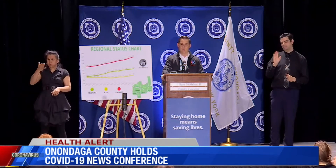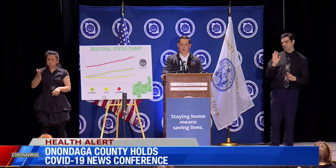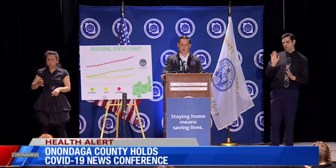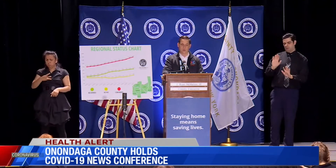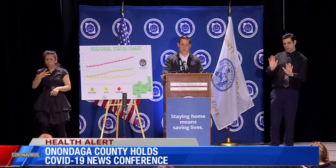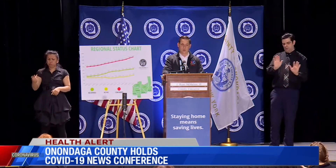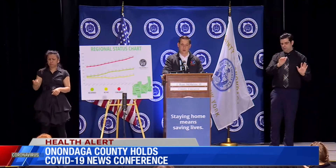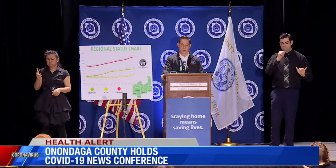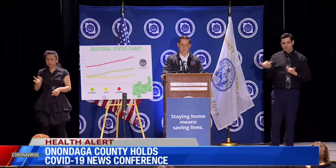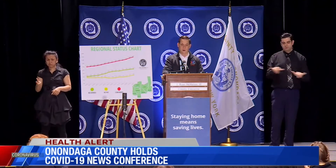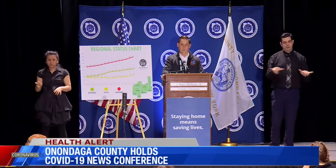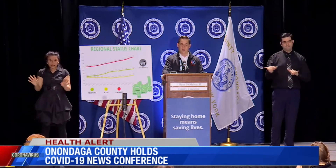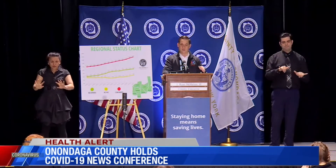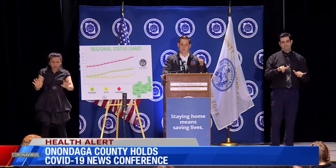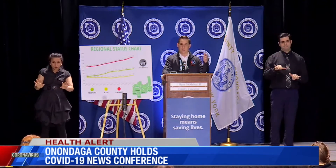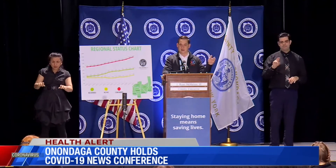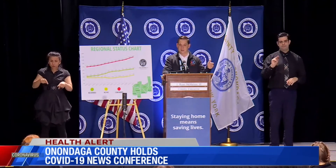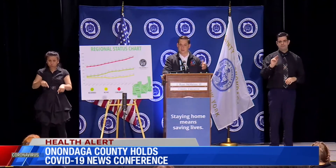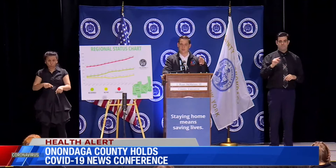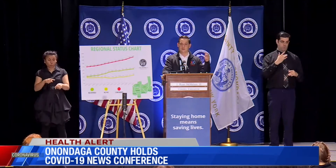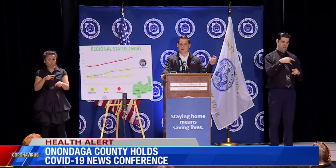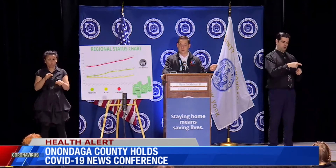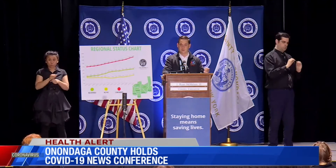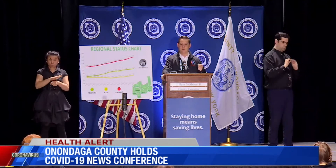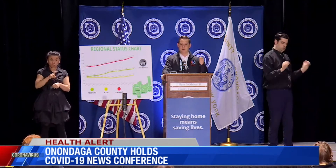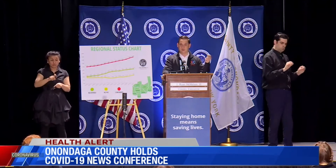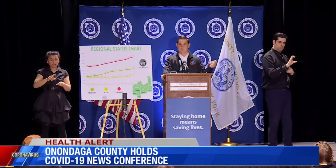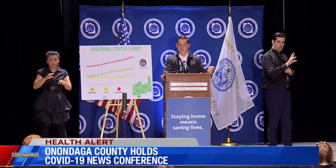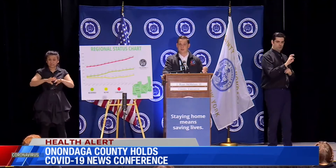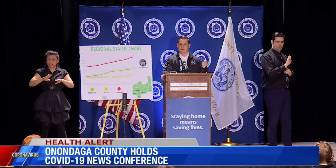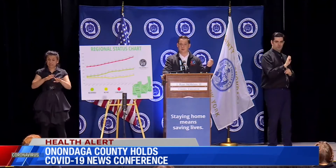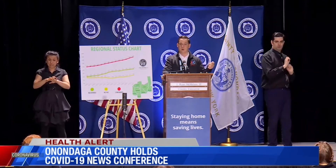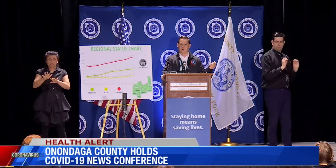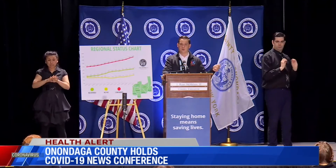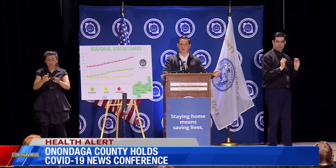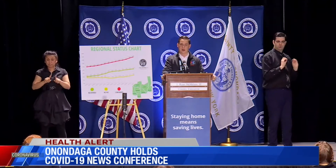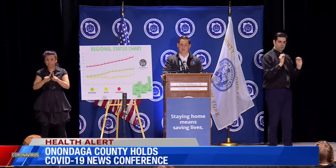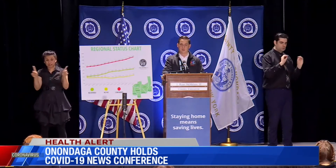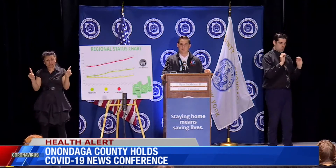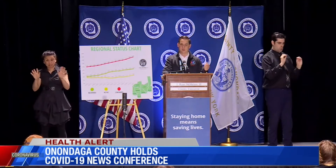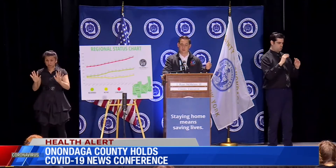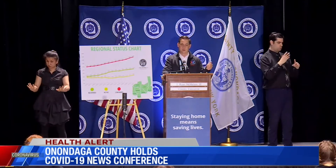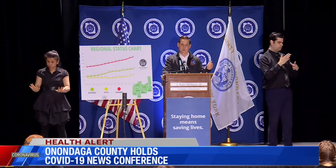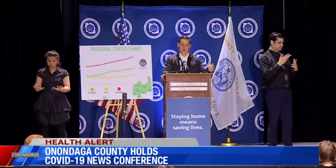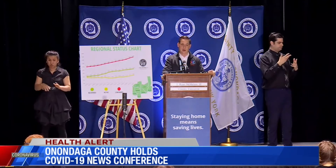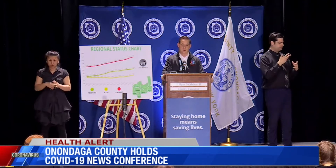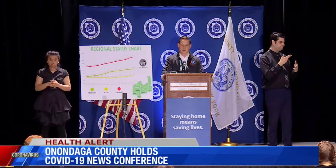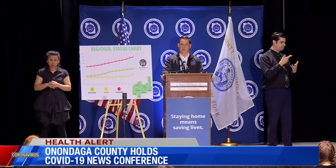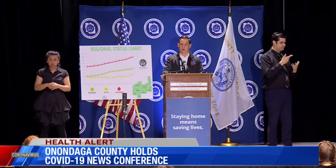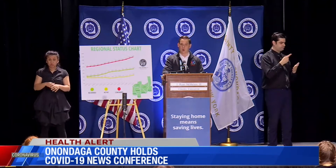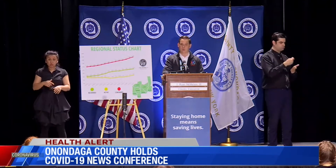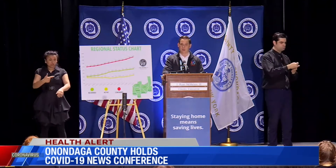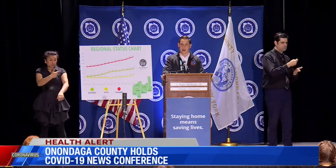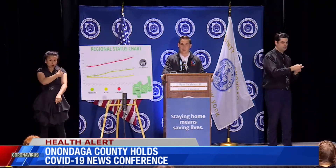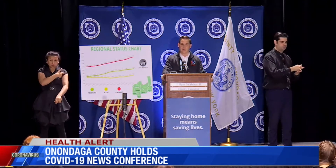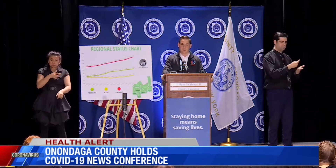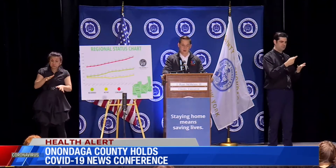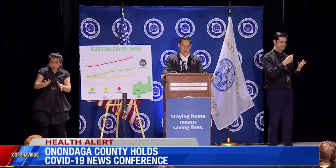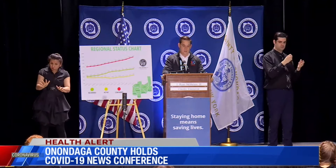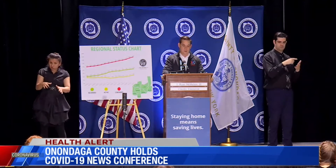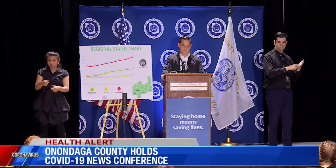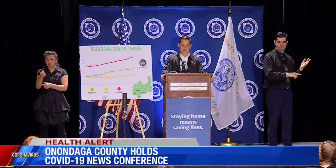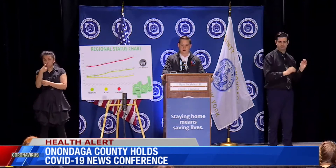there's no cure. Our plasma project is giving some success and some hope to that. Some of these trials are giving hope to